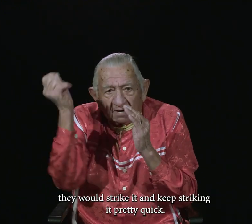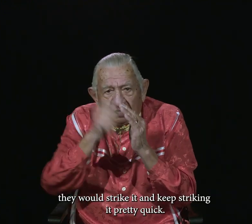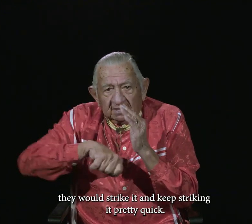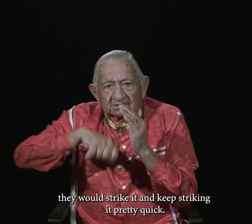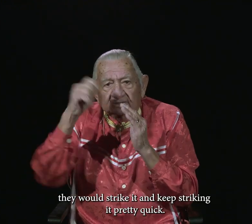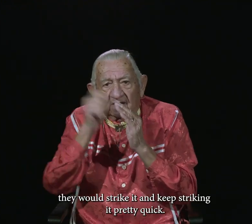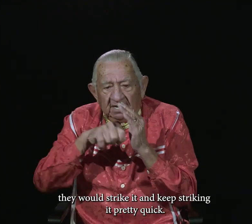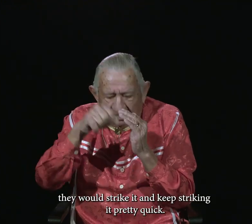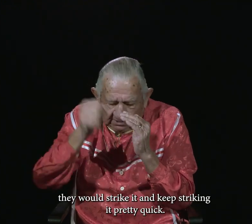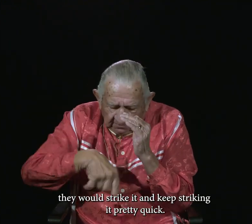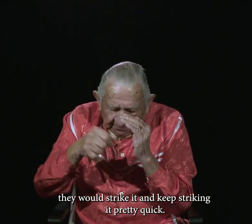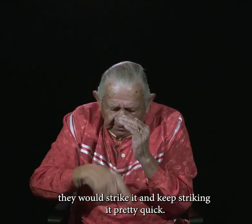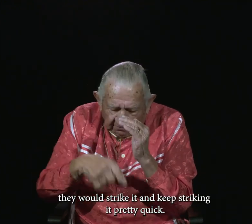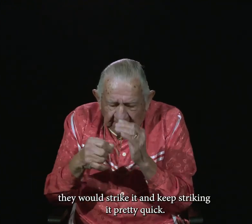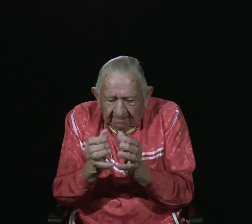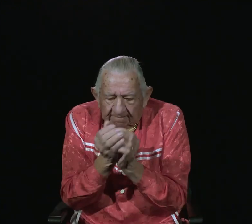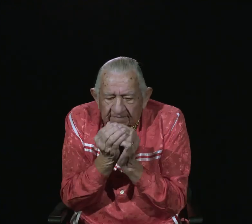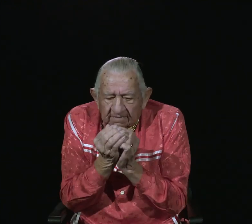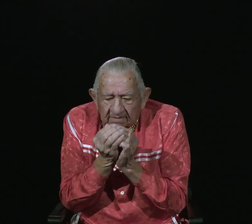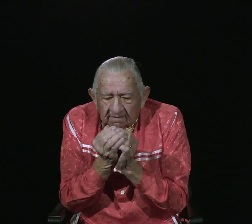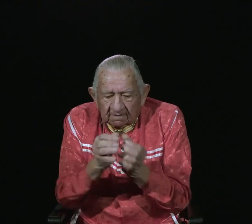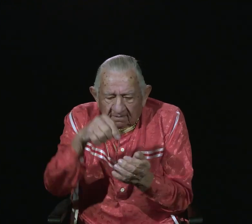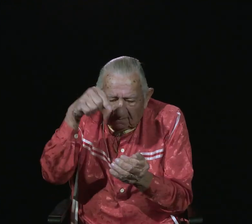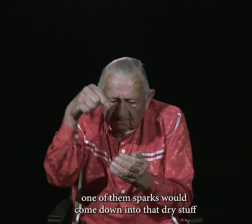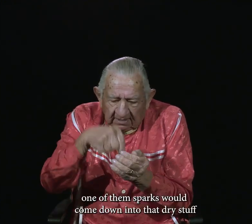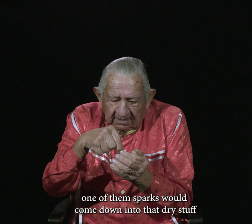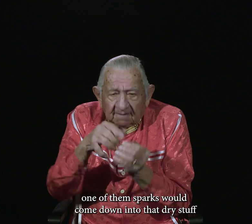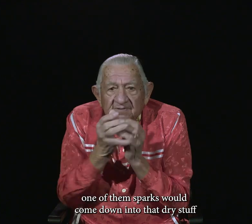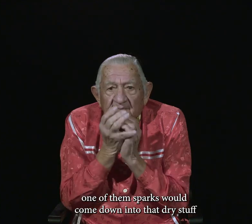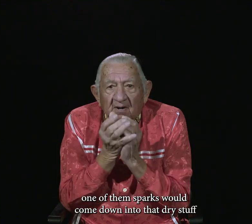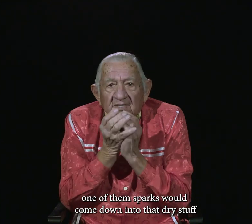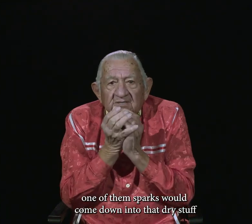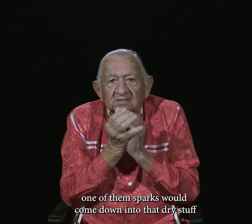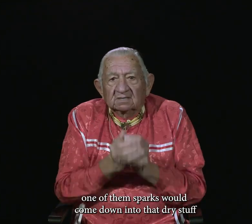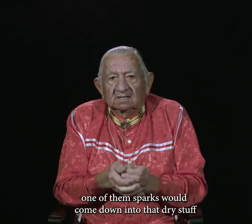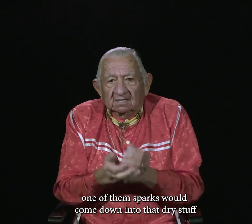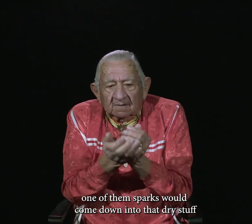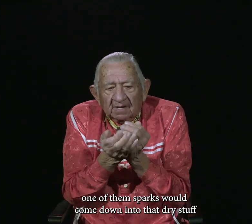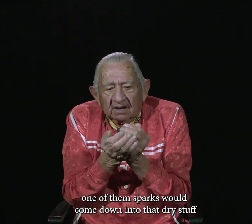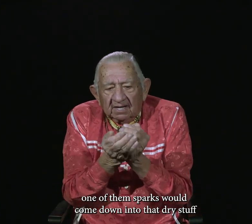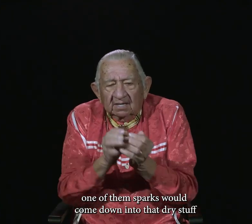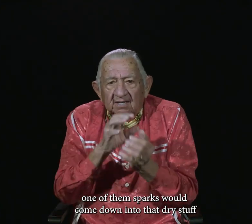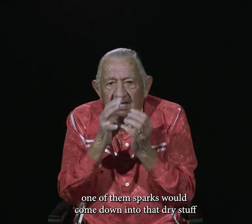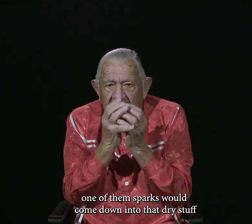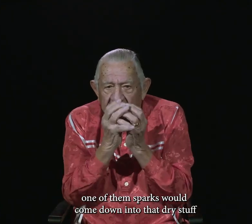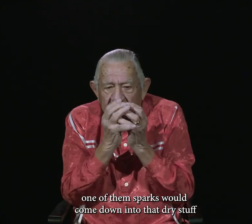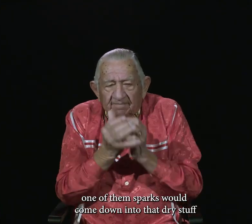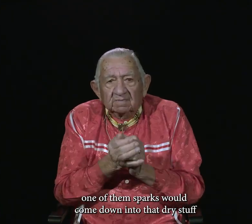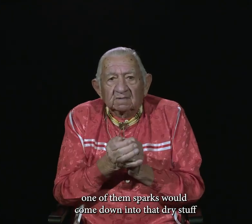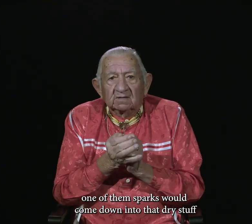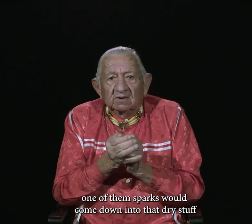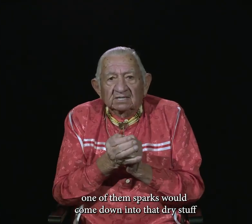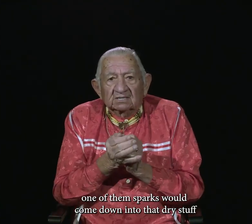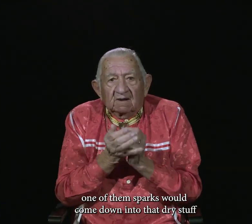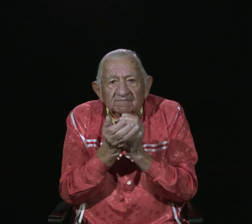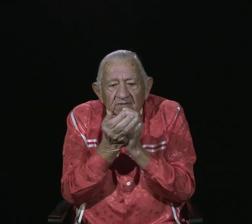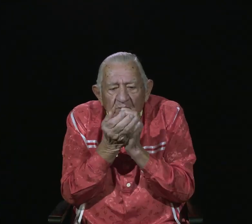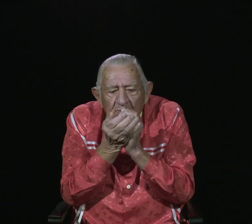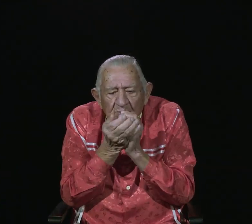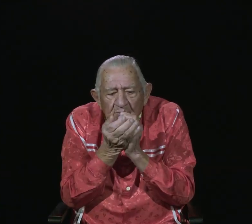striking it and strike it until pretty quick one of them sparks come down into that dry stuff. They